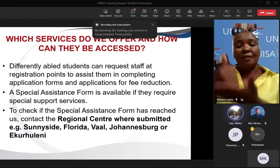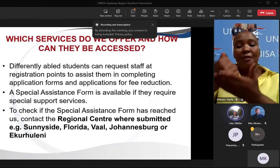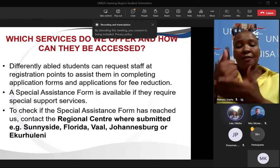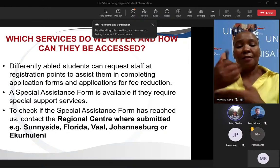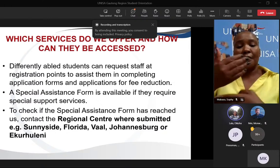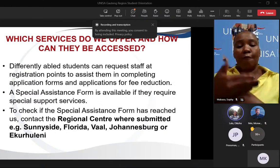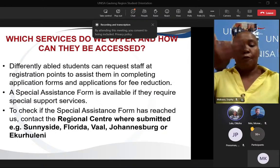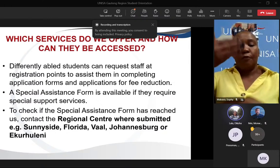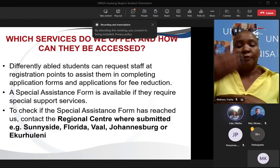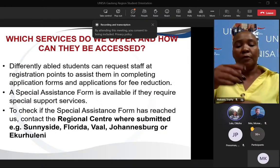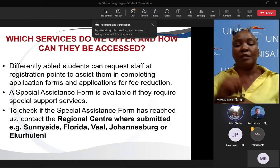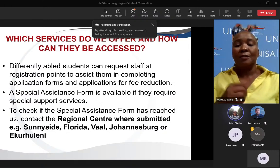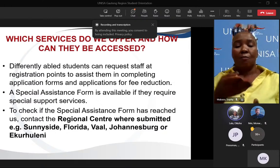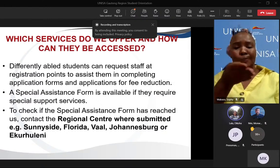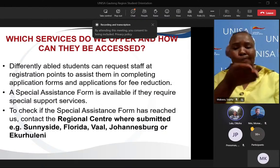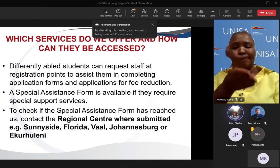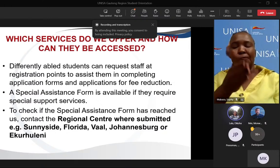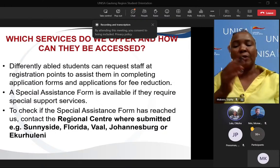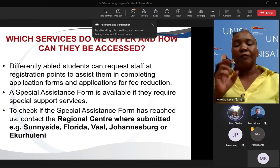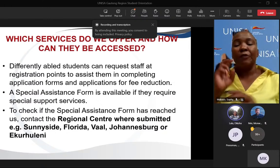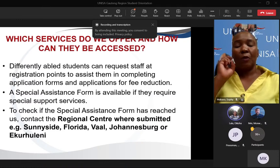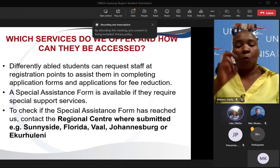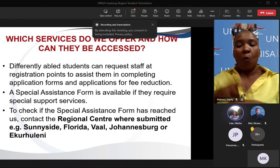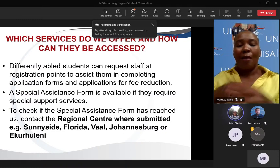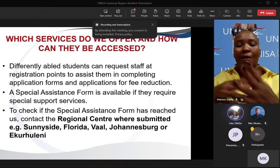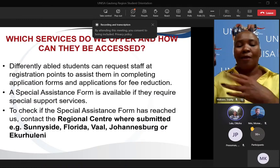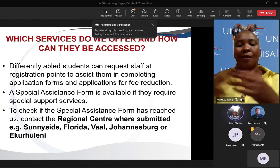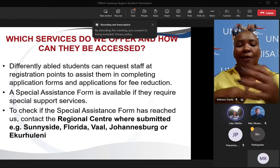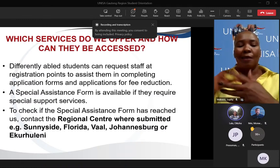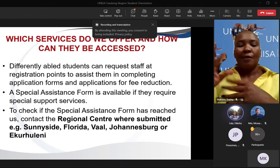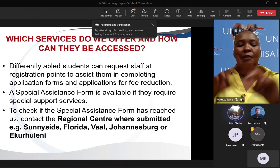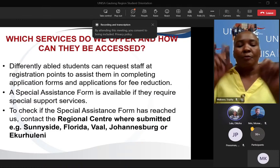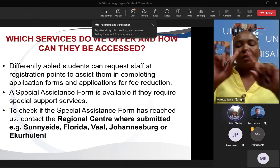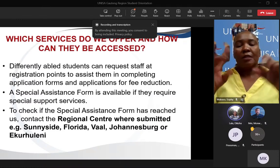if you require any special Support Services